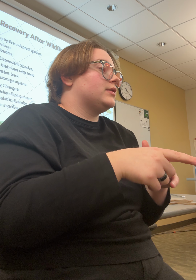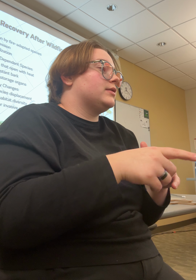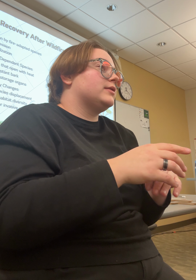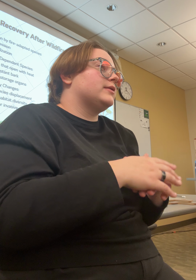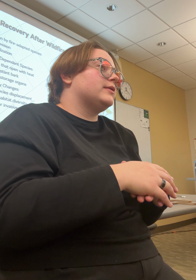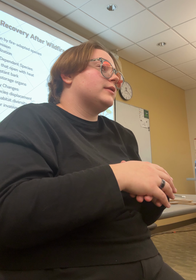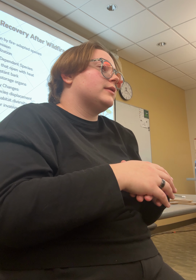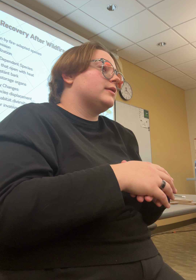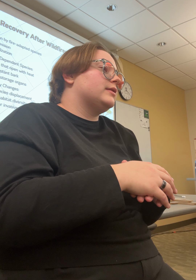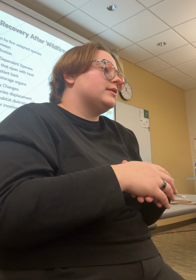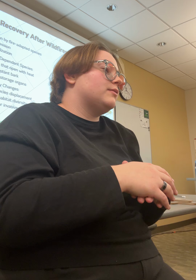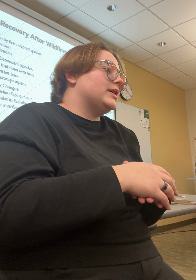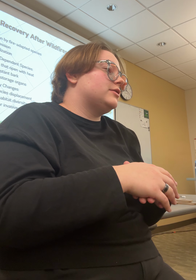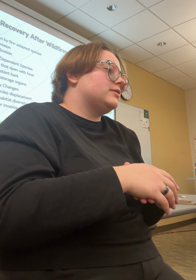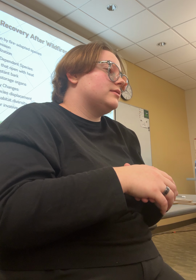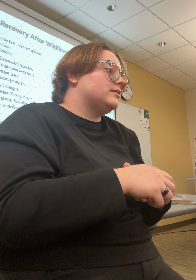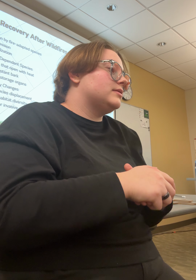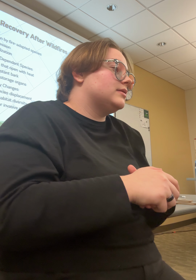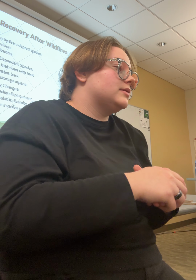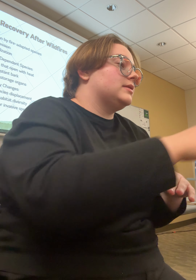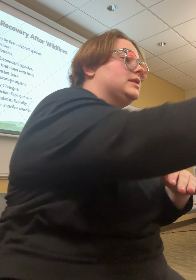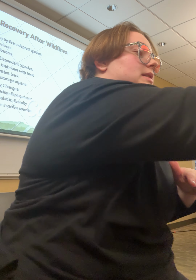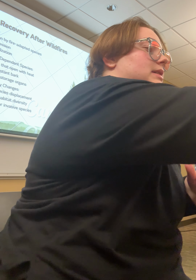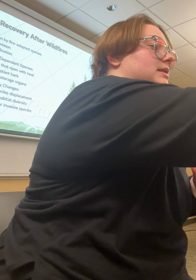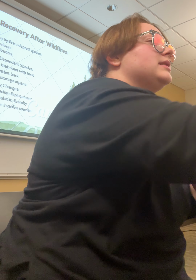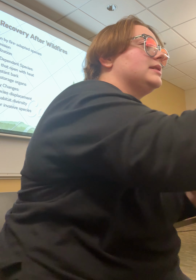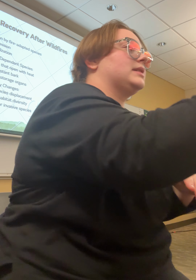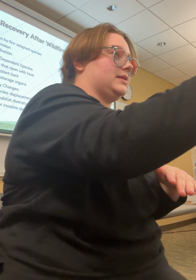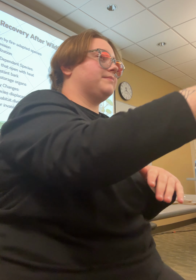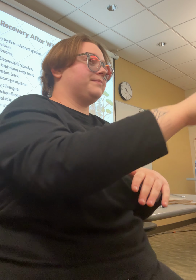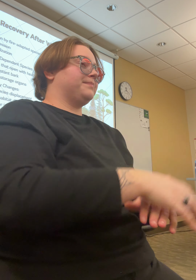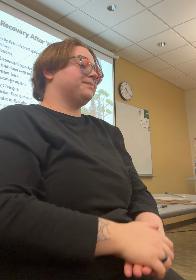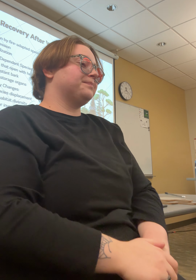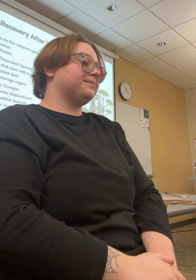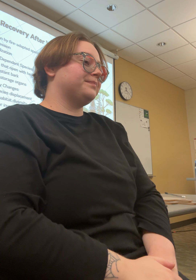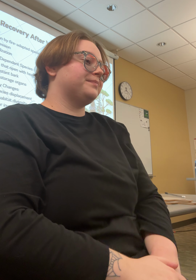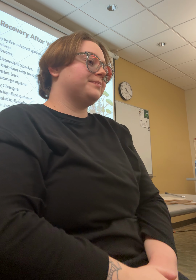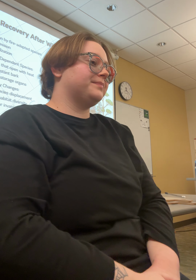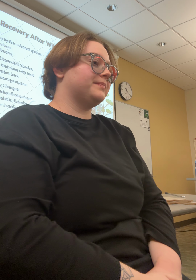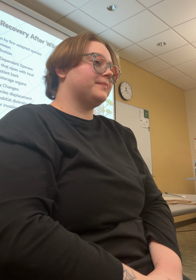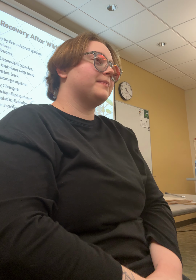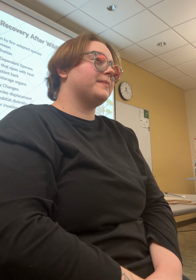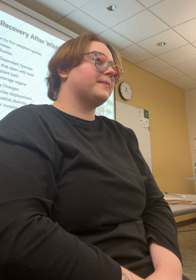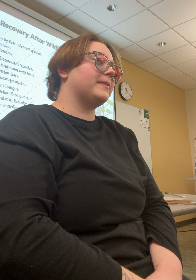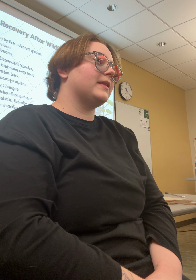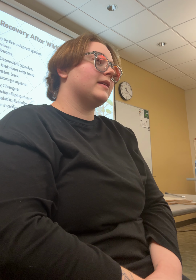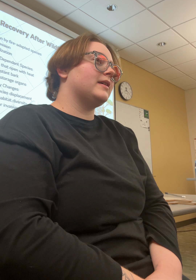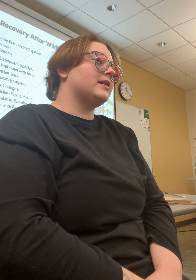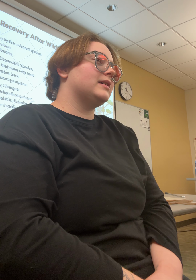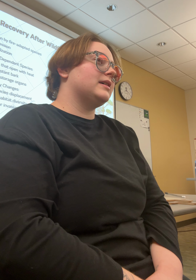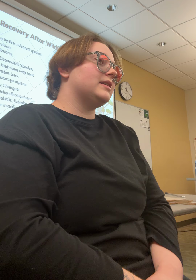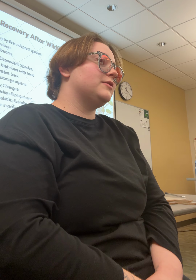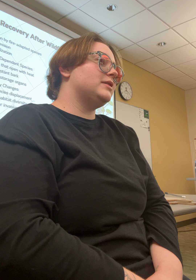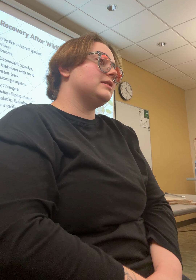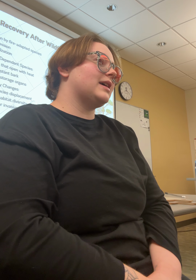you can read 6 if that's Which? really what you No, I wanted. highlighted it. No, I can't even go by myself because you were. You